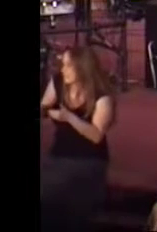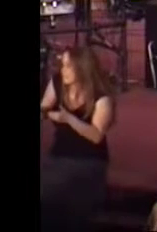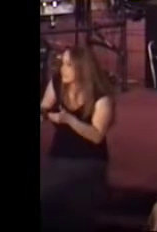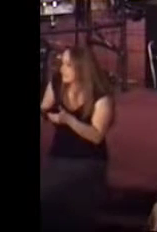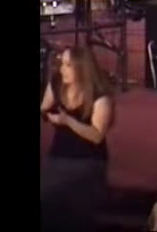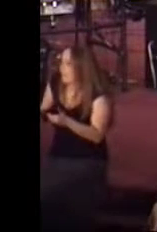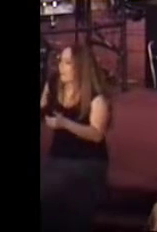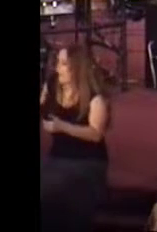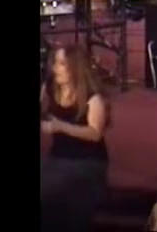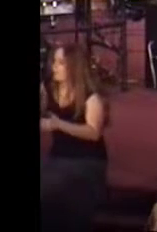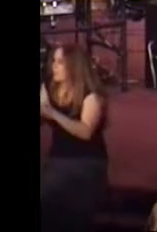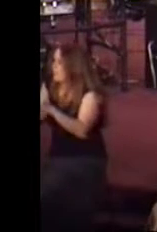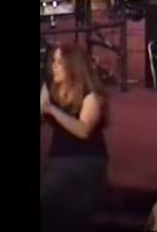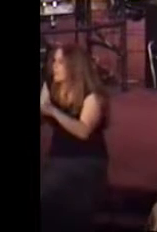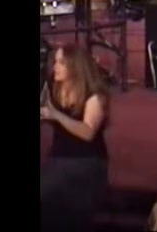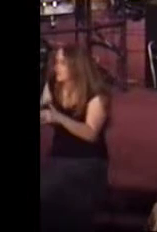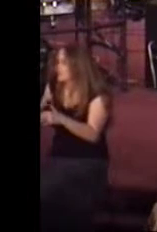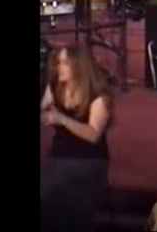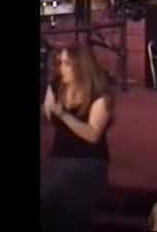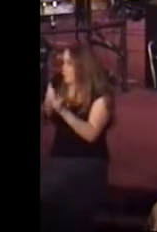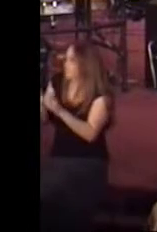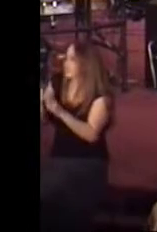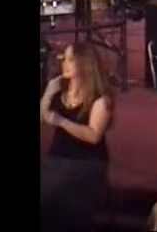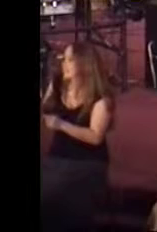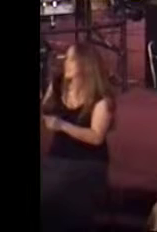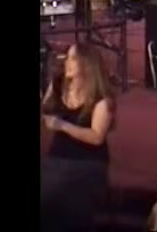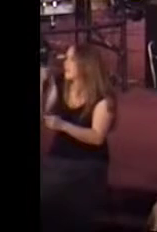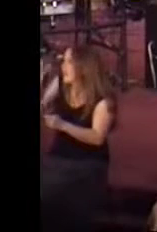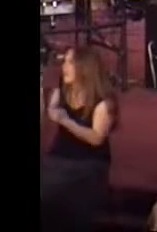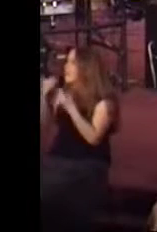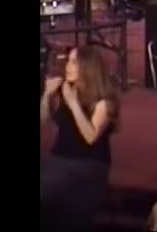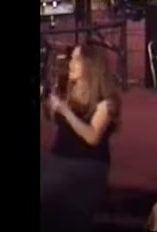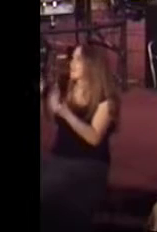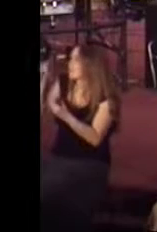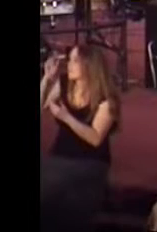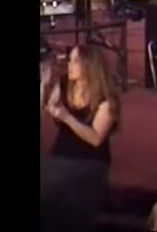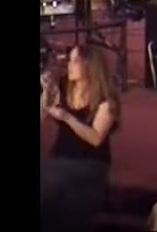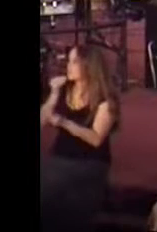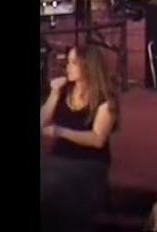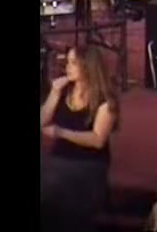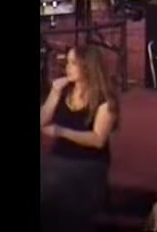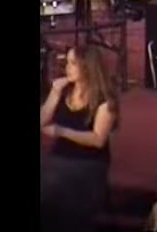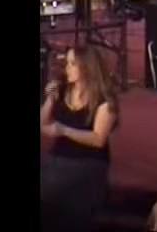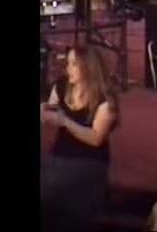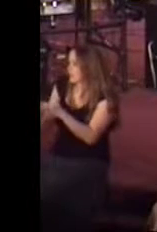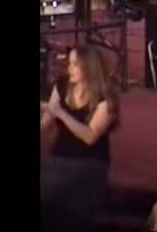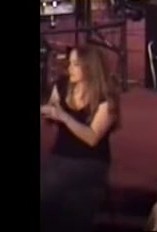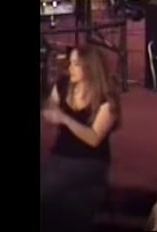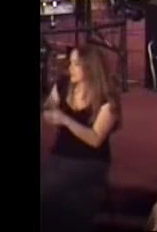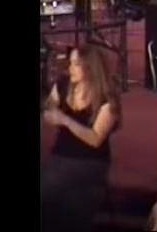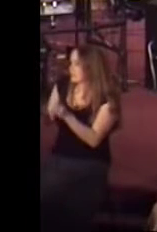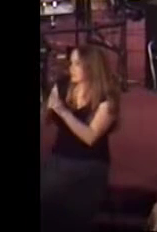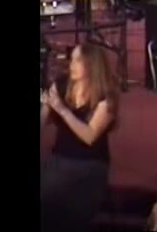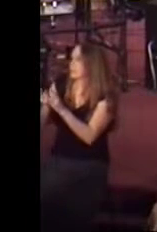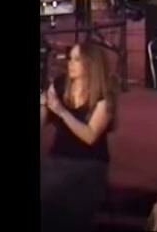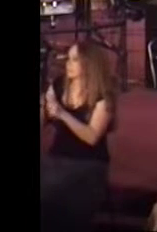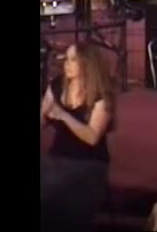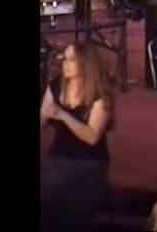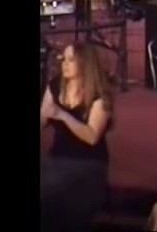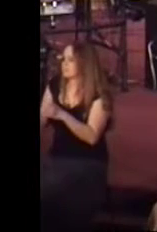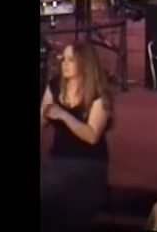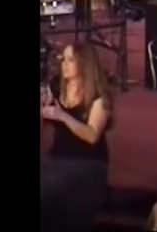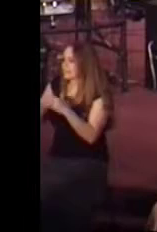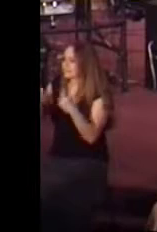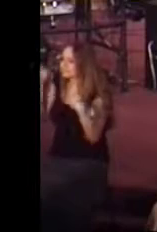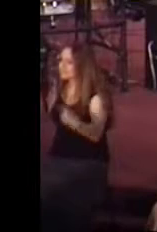our basic needs are met. We can say, God, thank you for this food. Our basic needs are met. Even in the midst of turmoil, sometimes